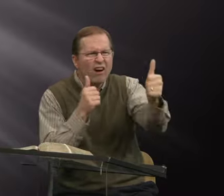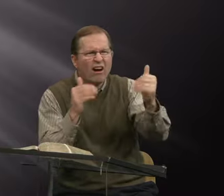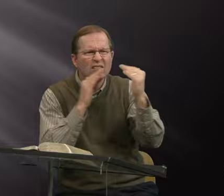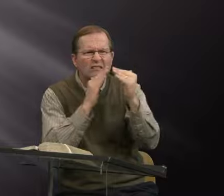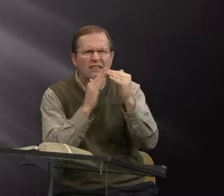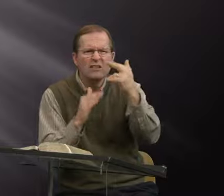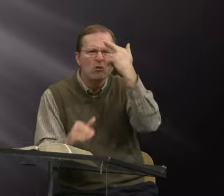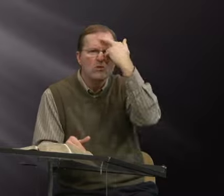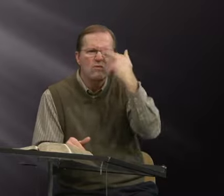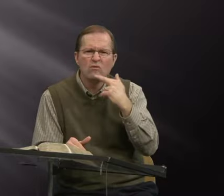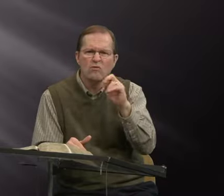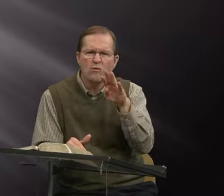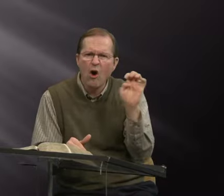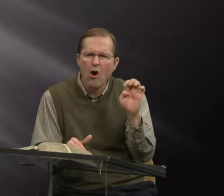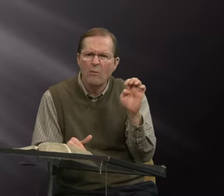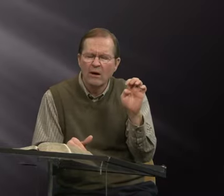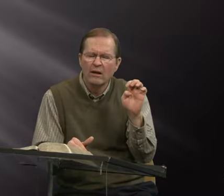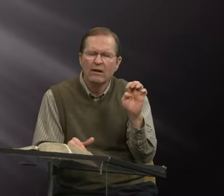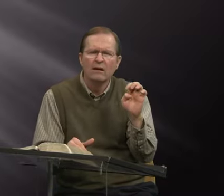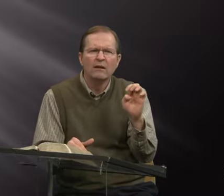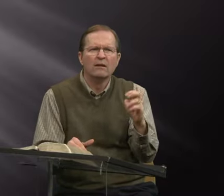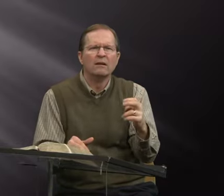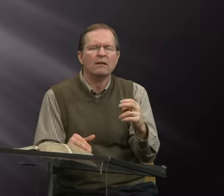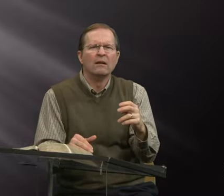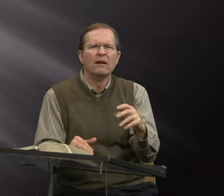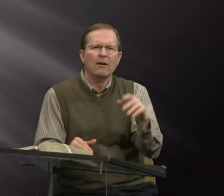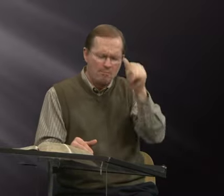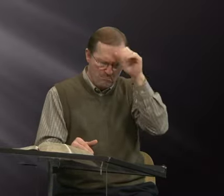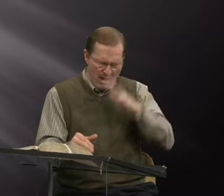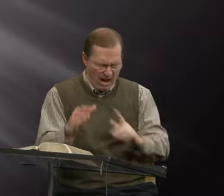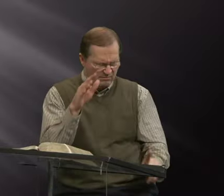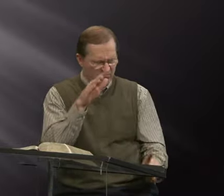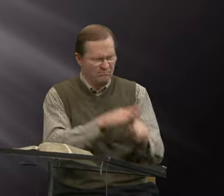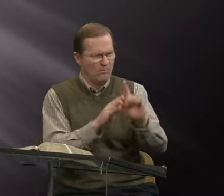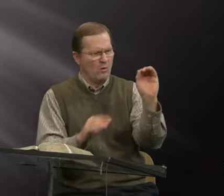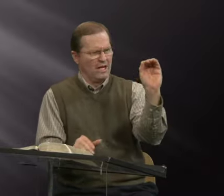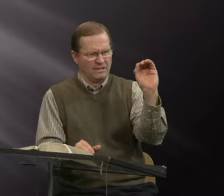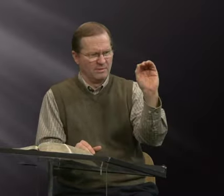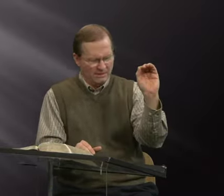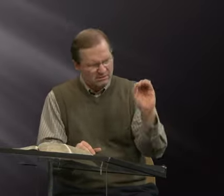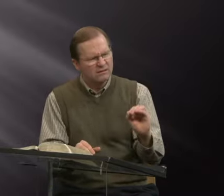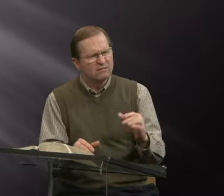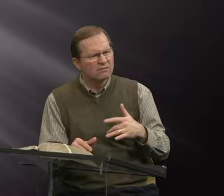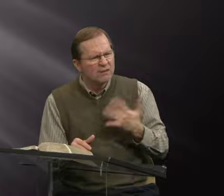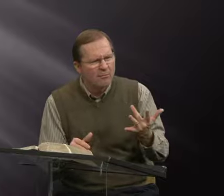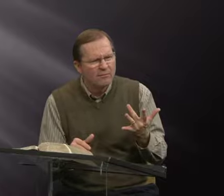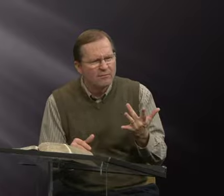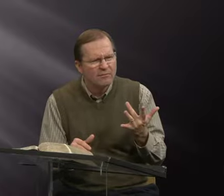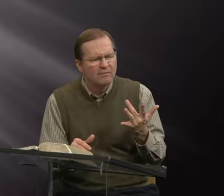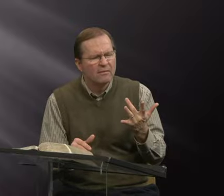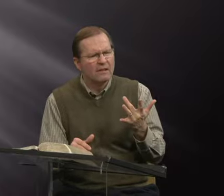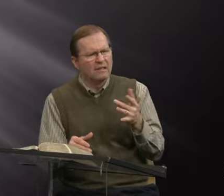because Paul happened to be in prison in the city of Rome, and this man Onesimus shows up